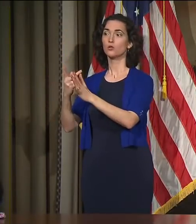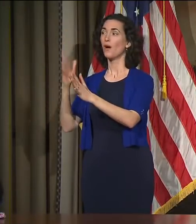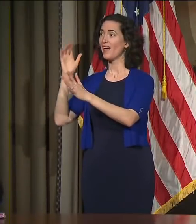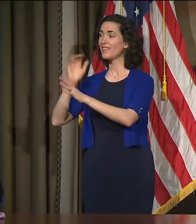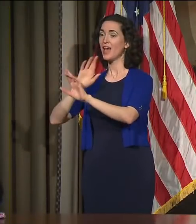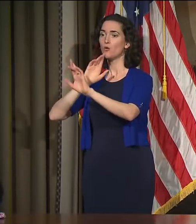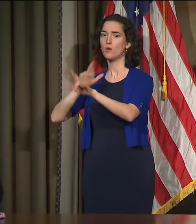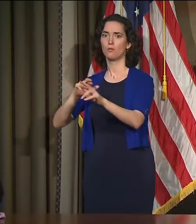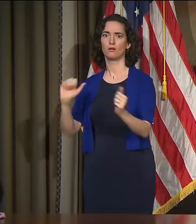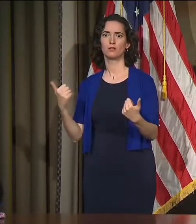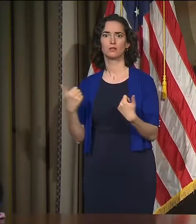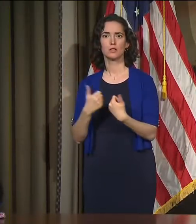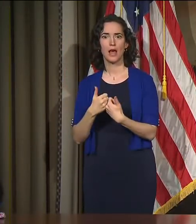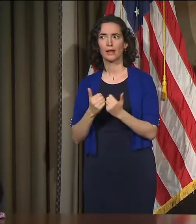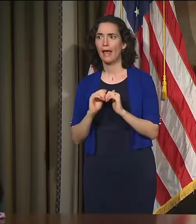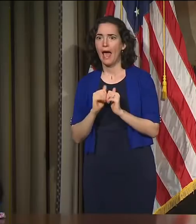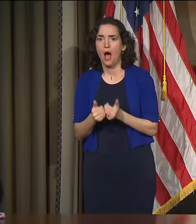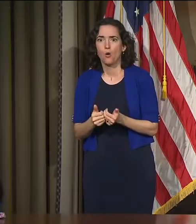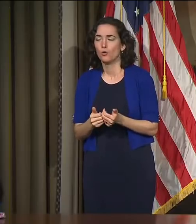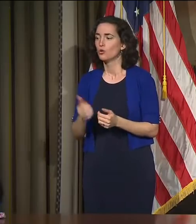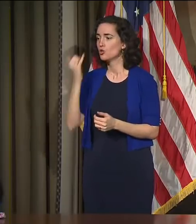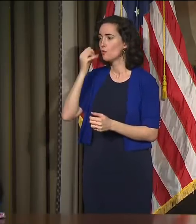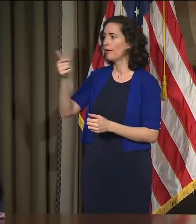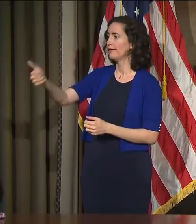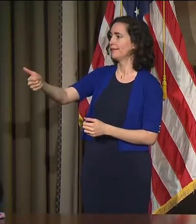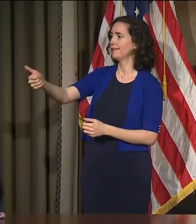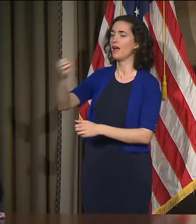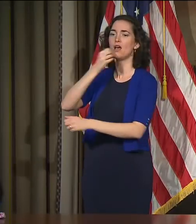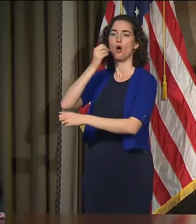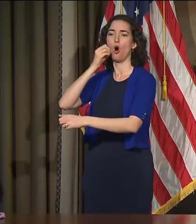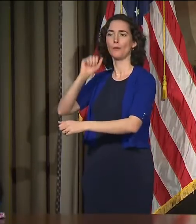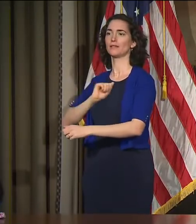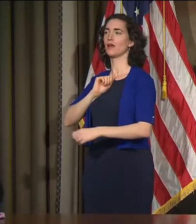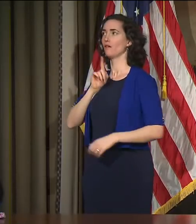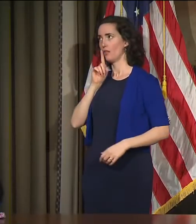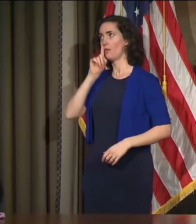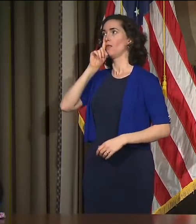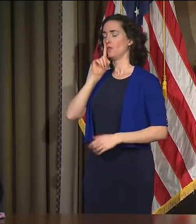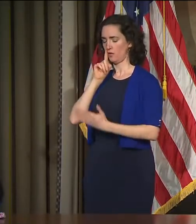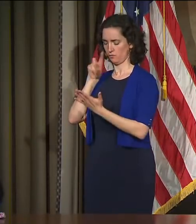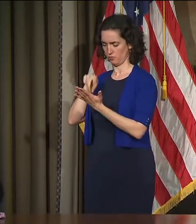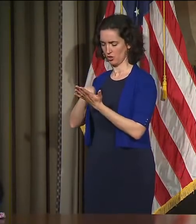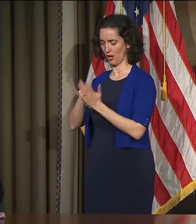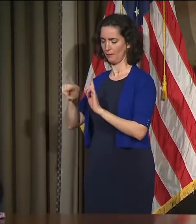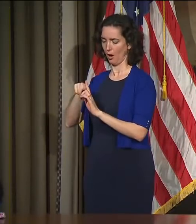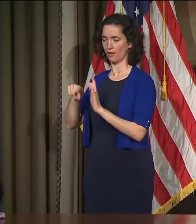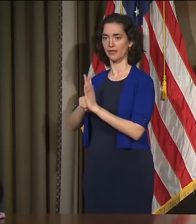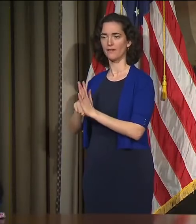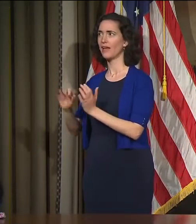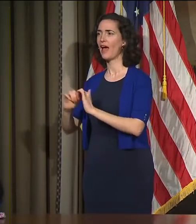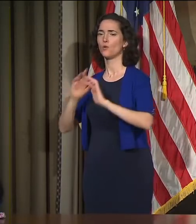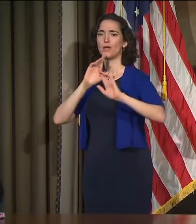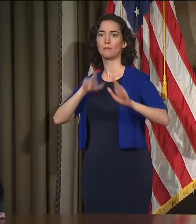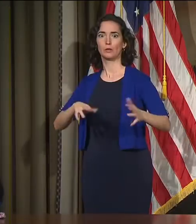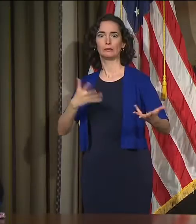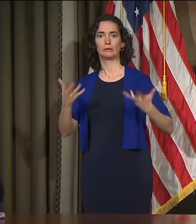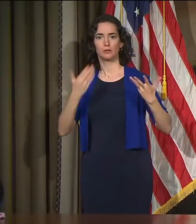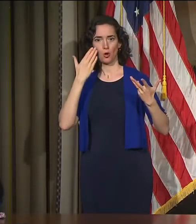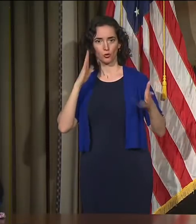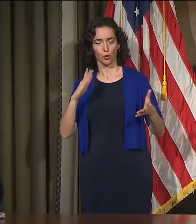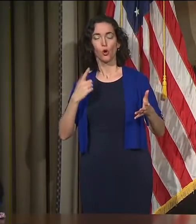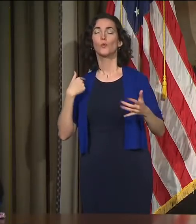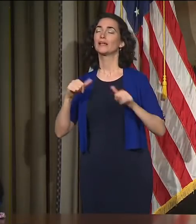challenging from a data reporting standpoint. How do we know who's doing that? Those type of questions. So we're going to continue emphasizing that message. And I really ask